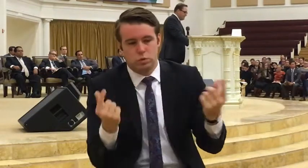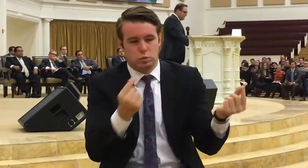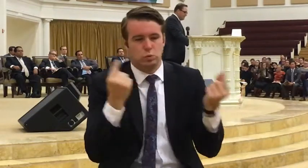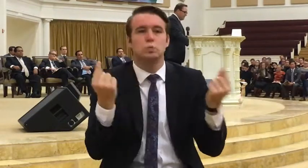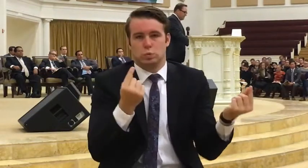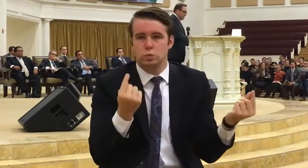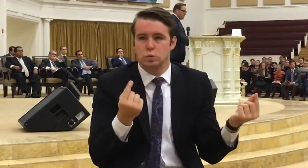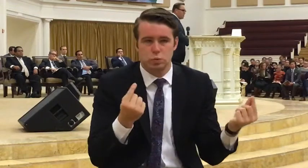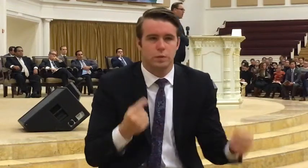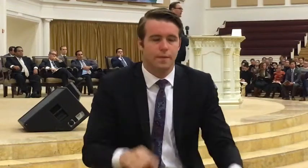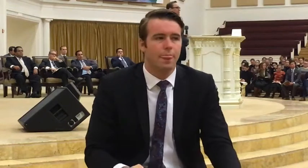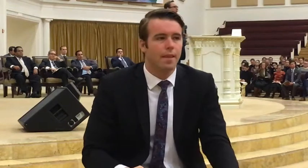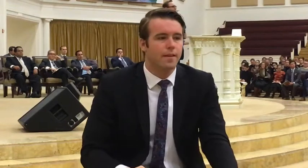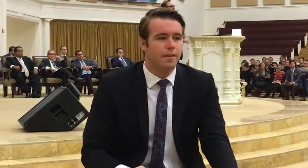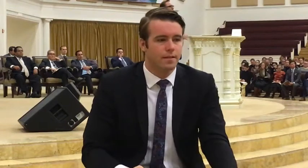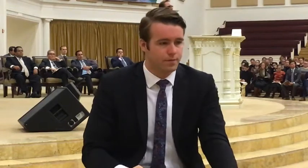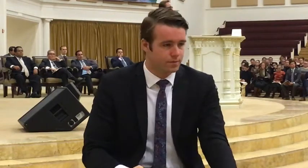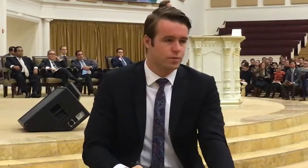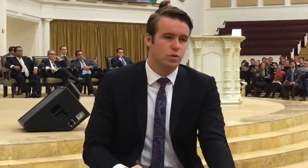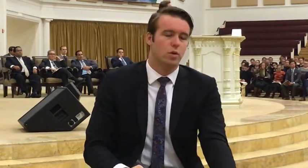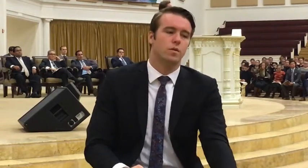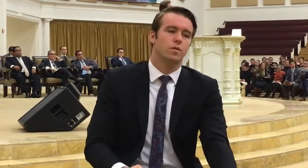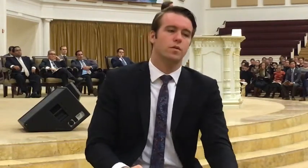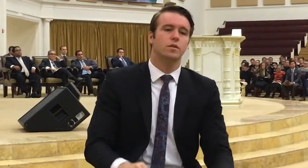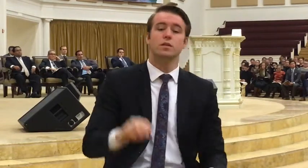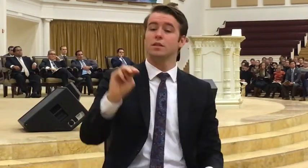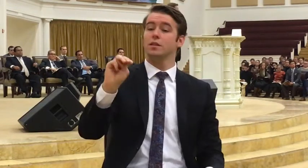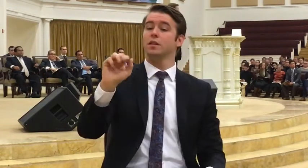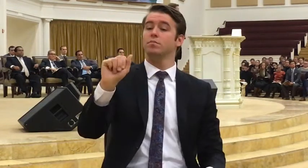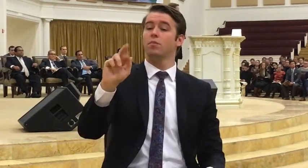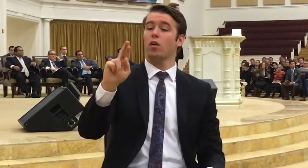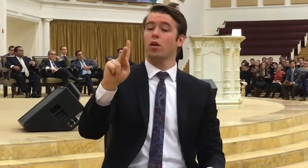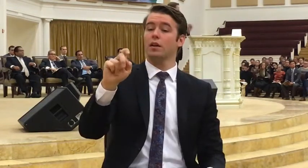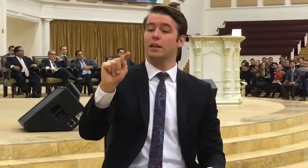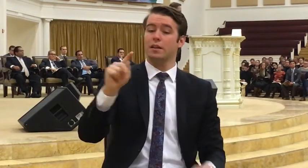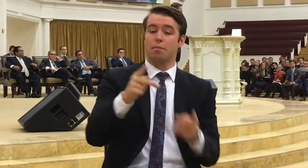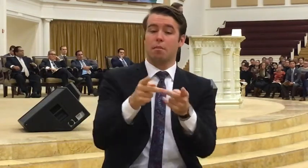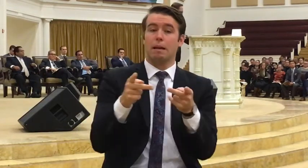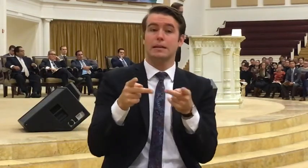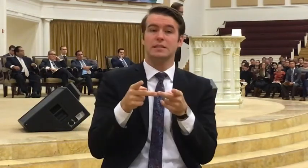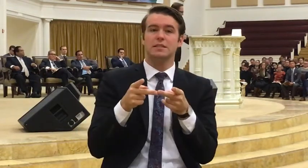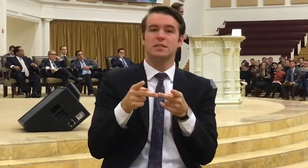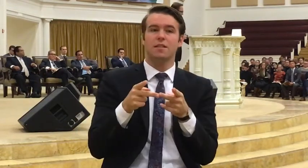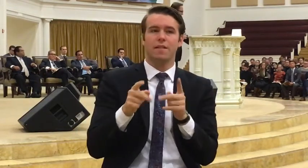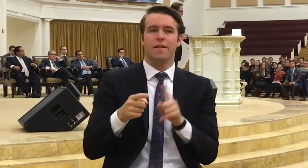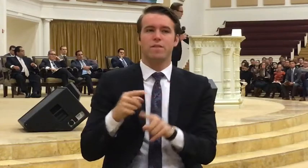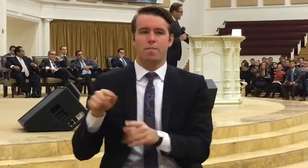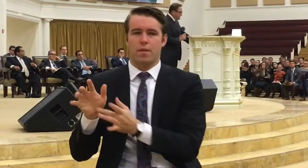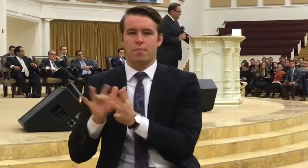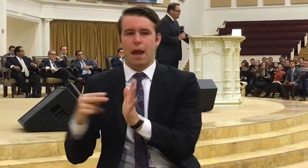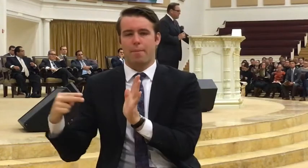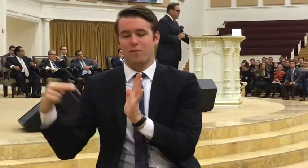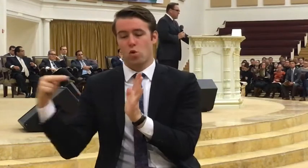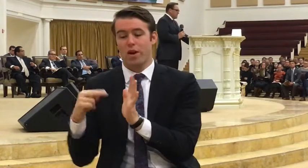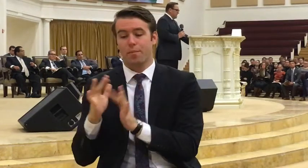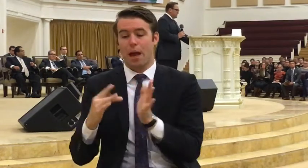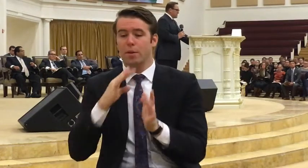kingdom. The marketplace, from a biblical standpoint, especially in the New